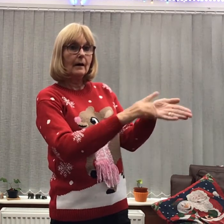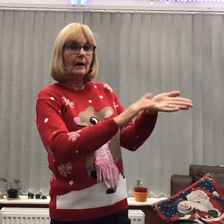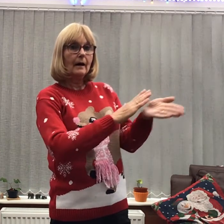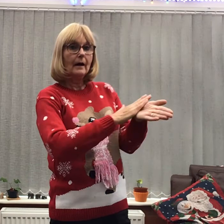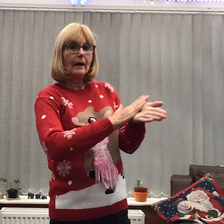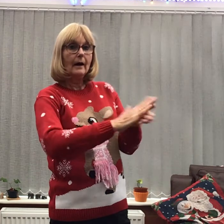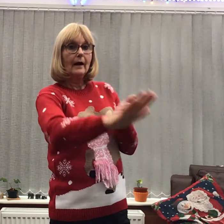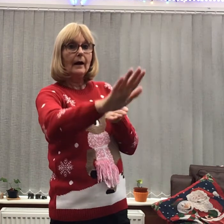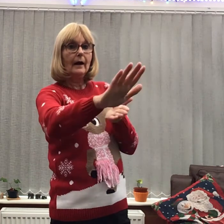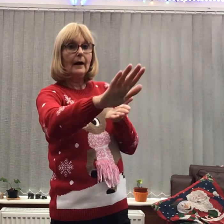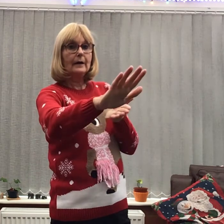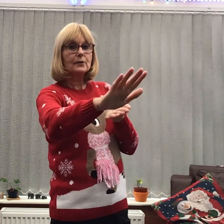H